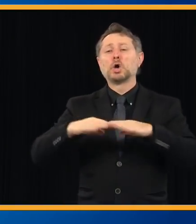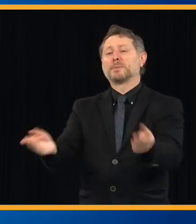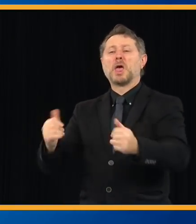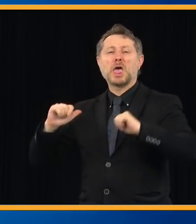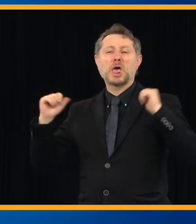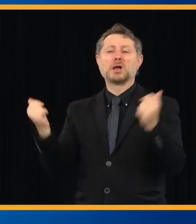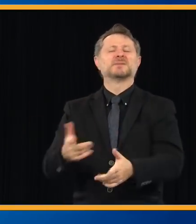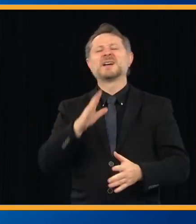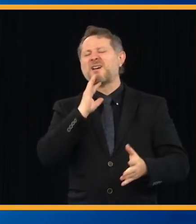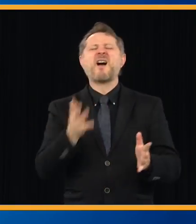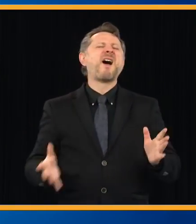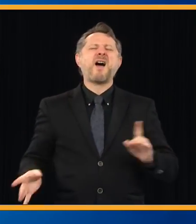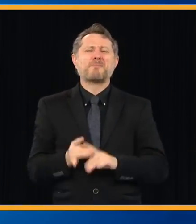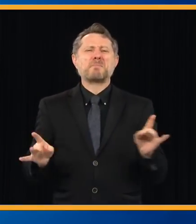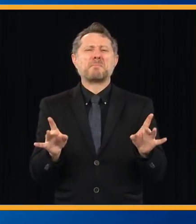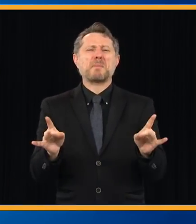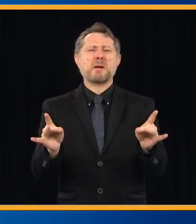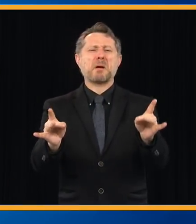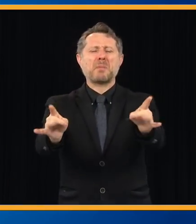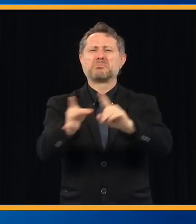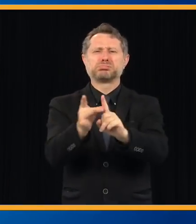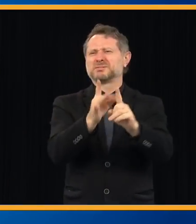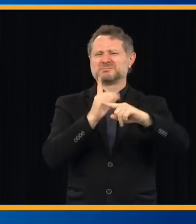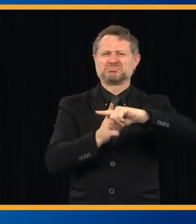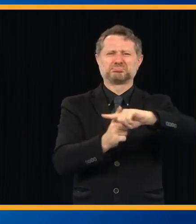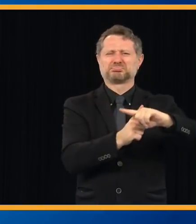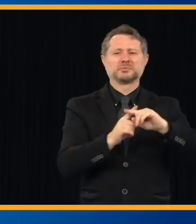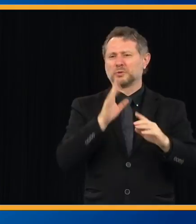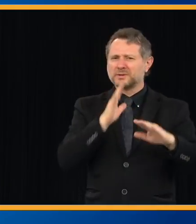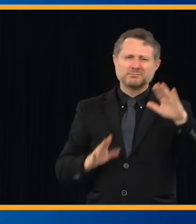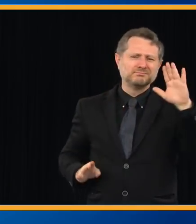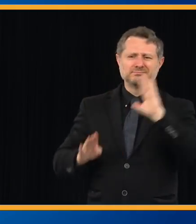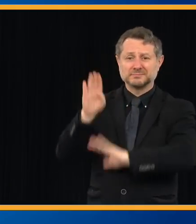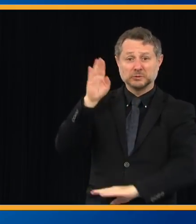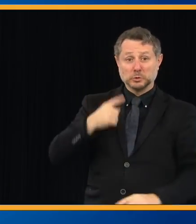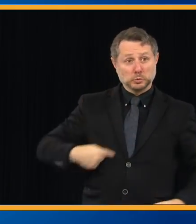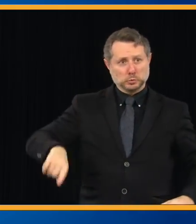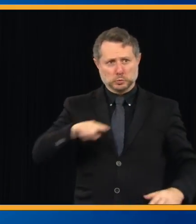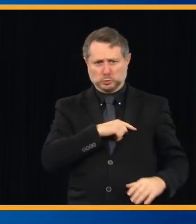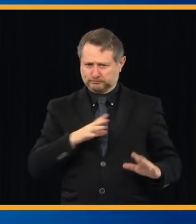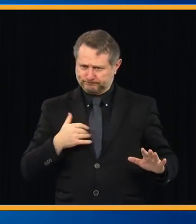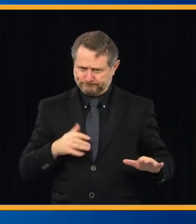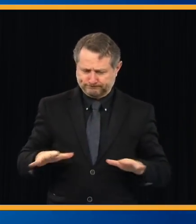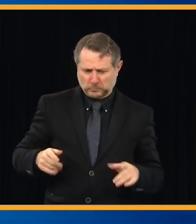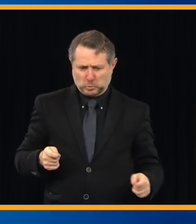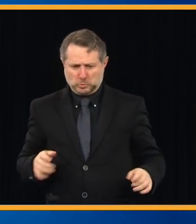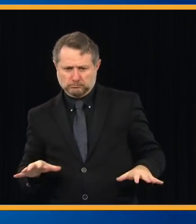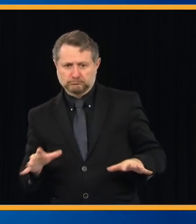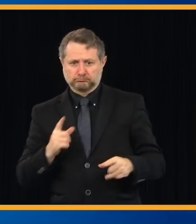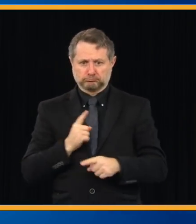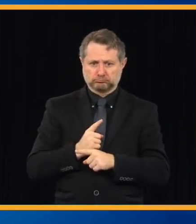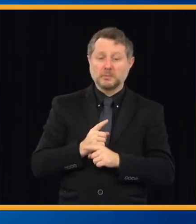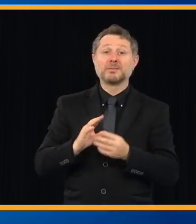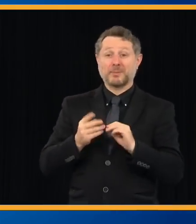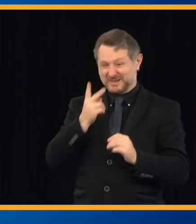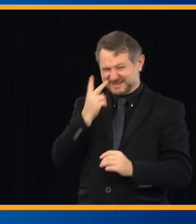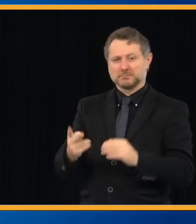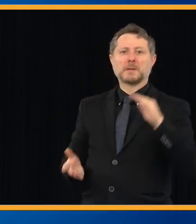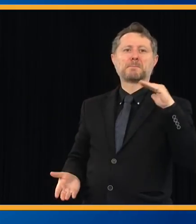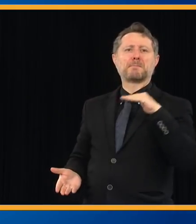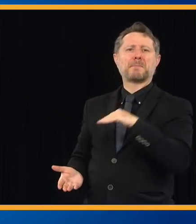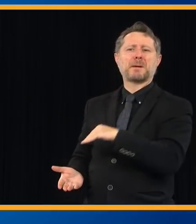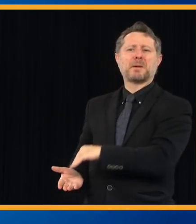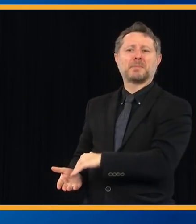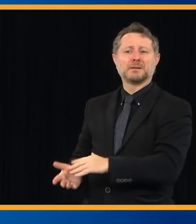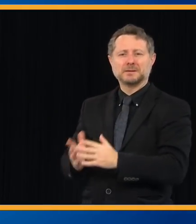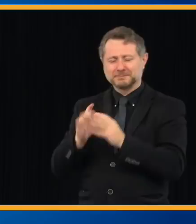up. We are reducing the rate of infection by our actions, wearing the